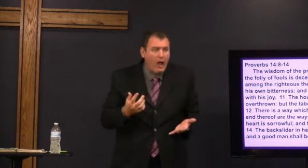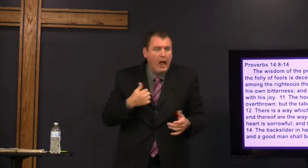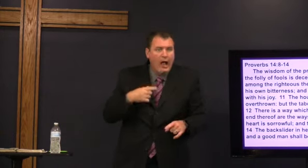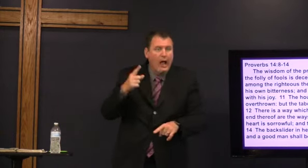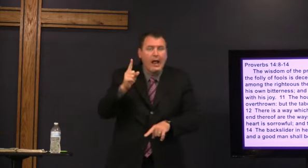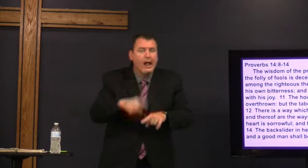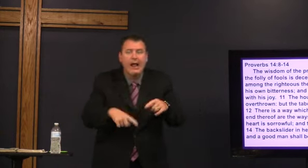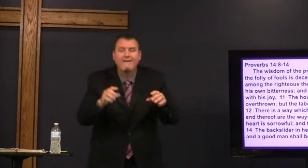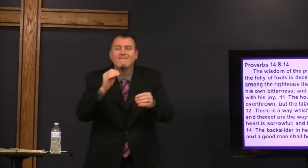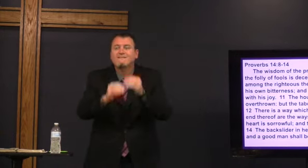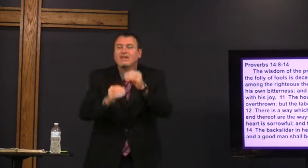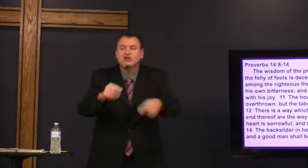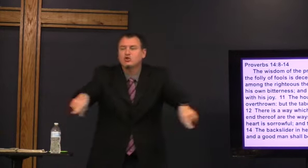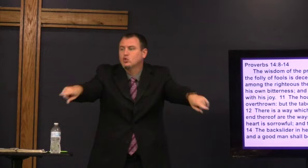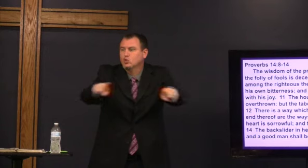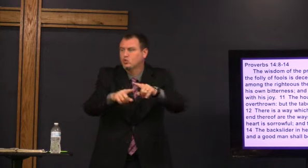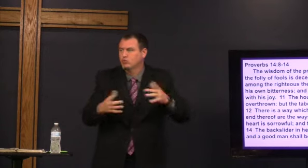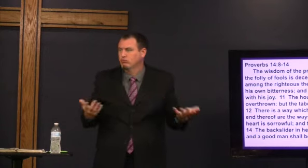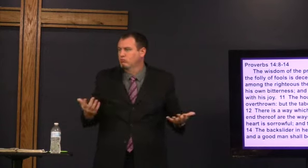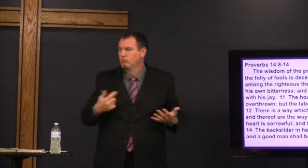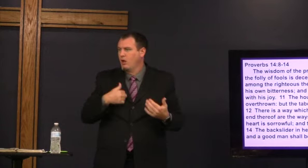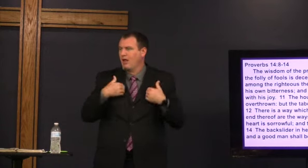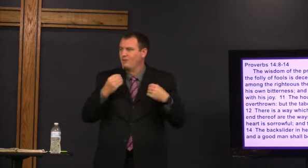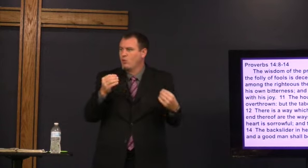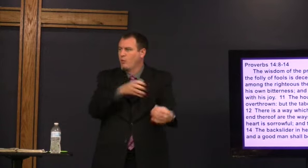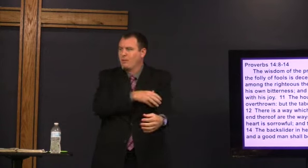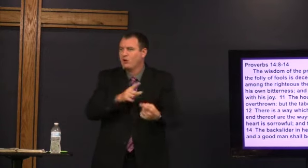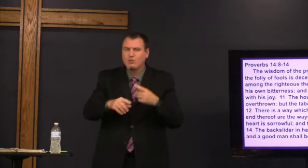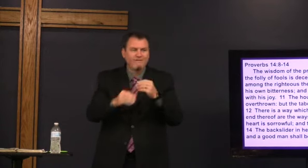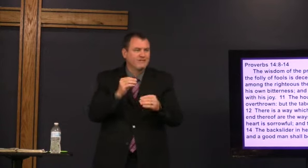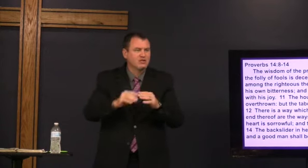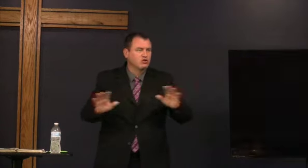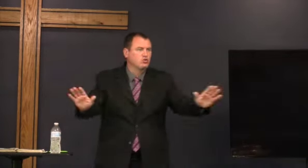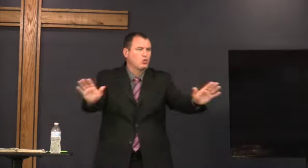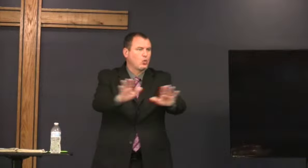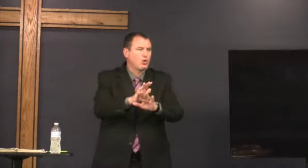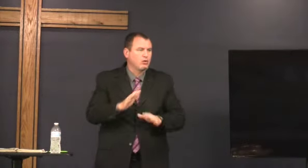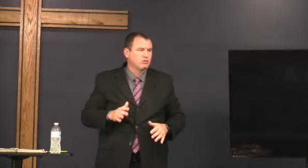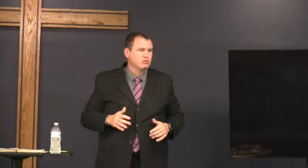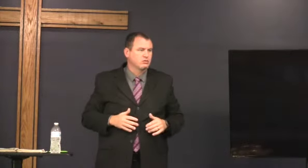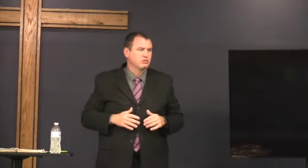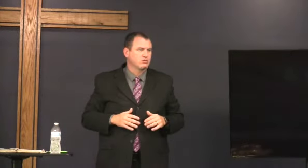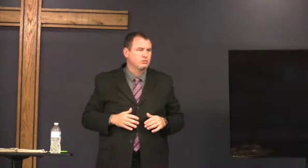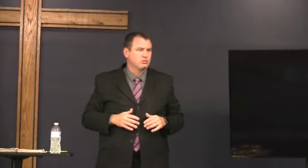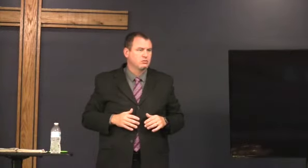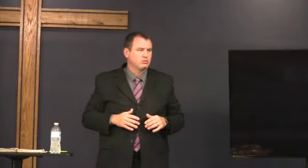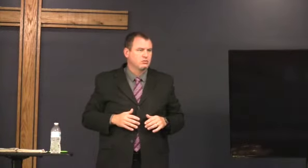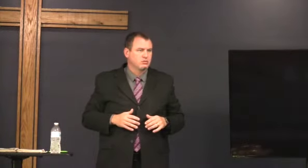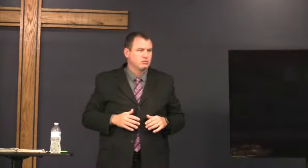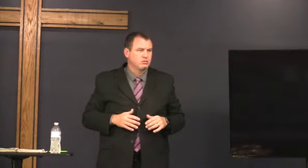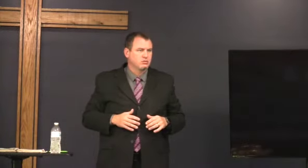Because not only is you that has to deal with it, I can't fix you.